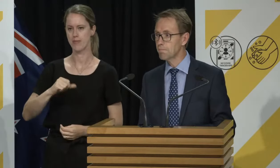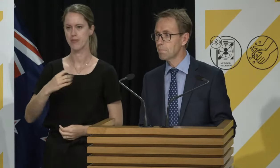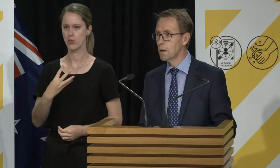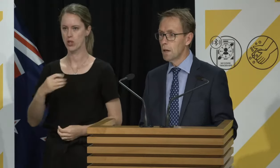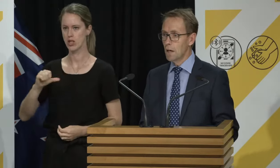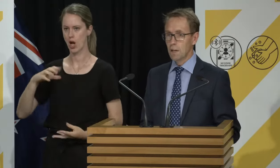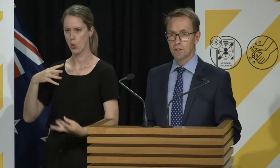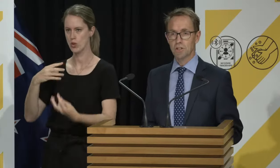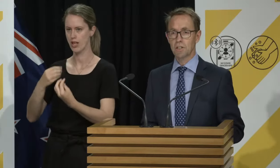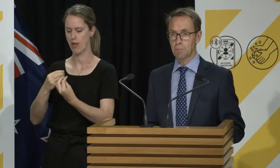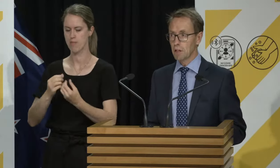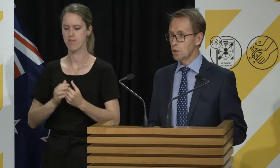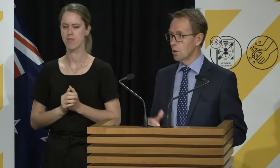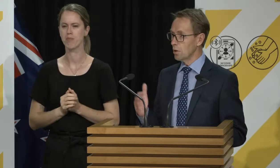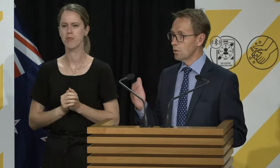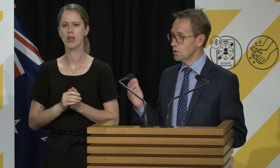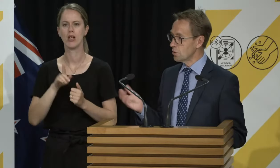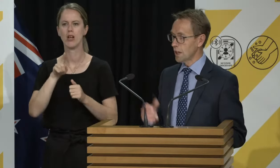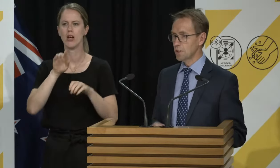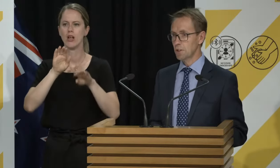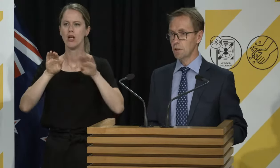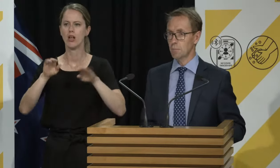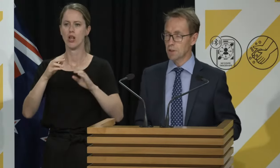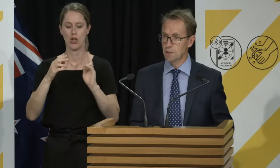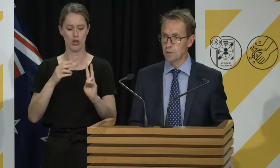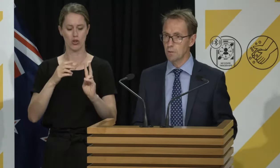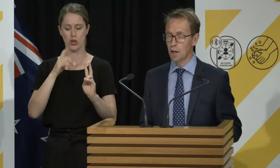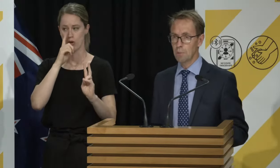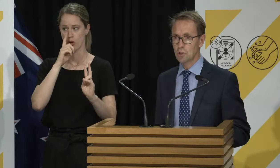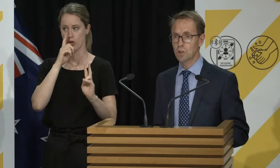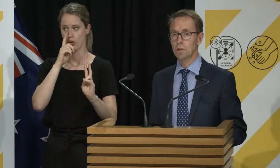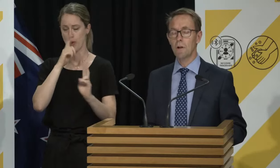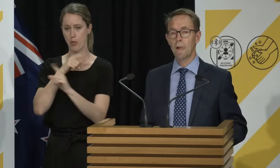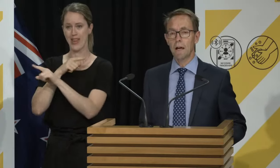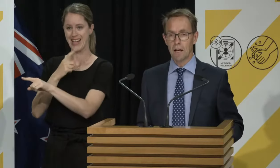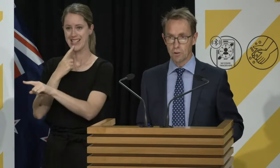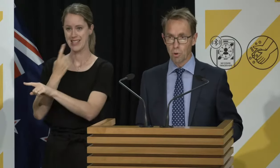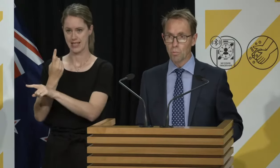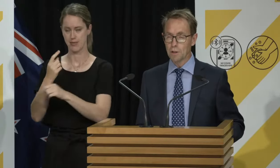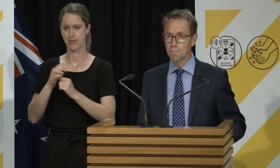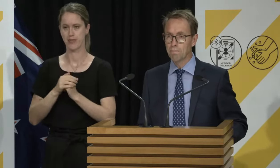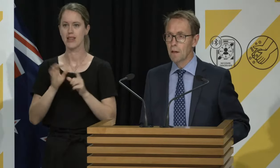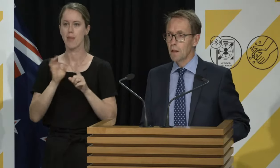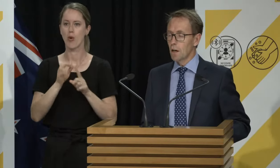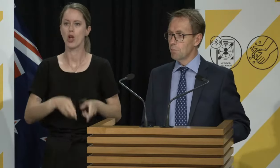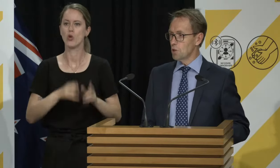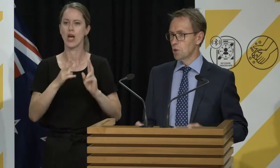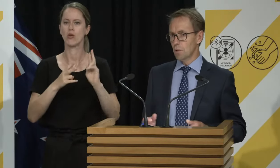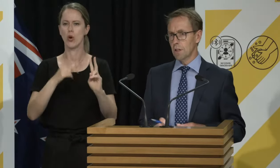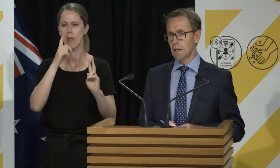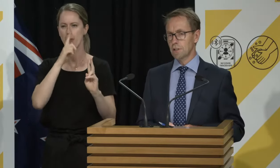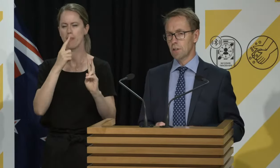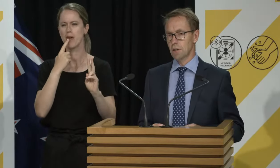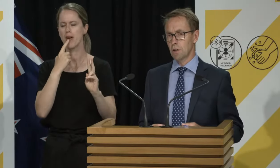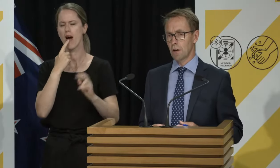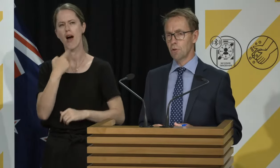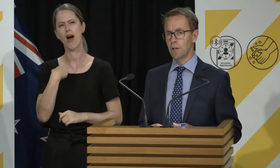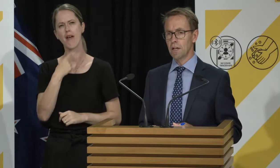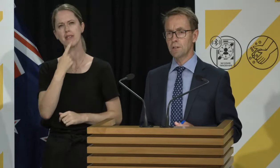1,949. Now, just an update on the 2 cases that the Minister mentioned at the Pullman. I've mentioned over the